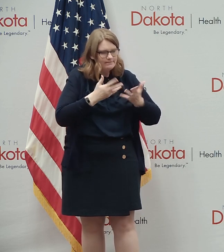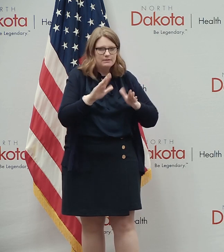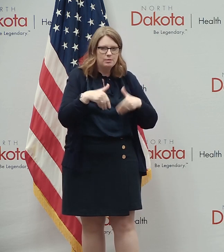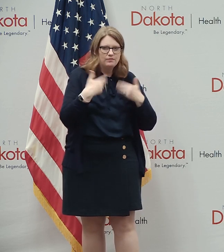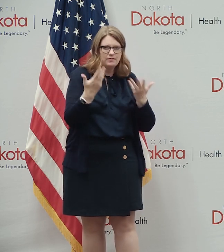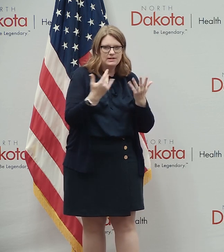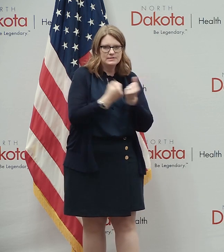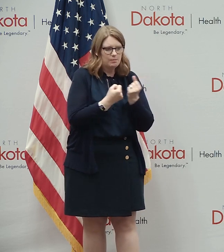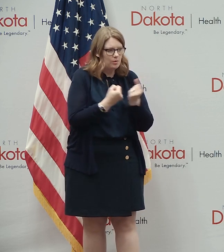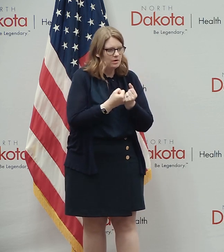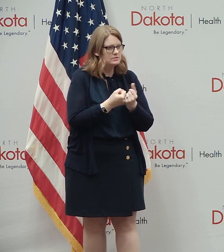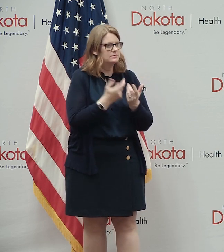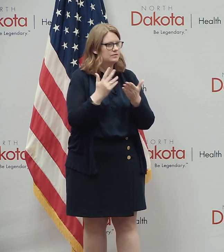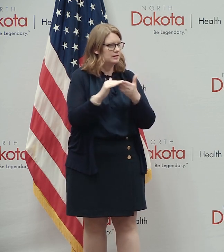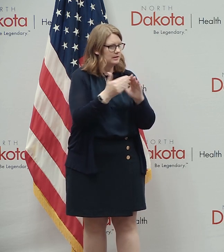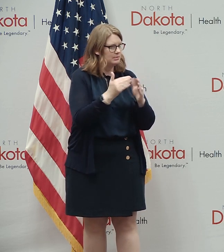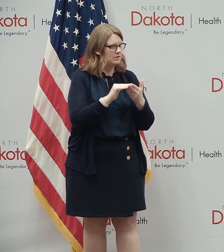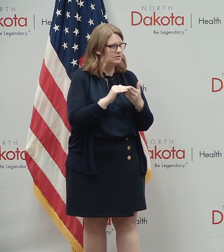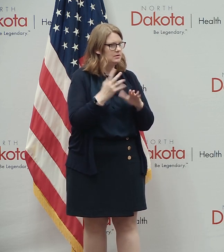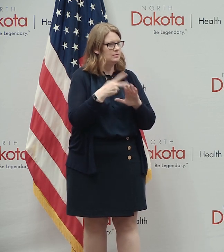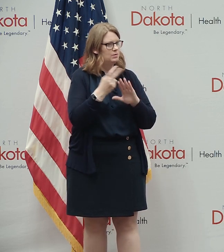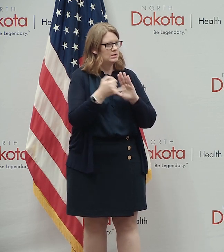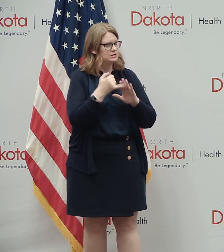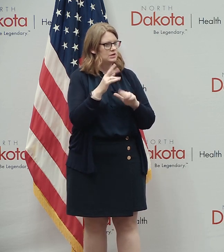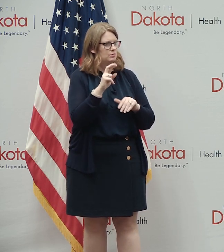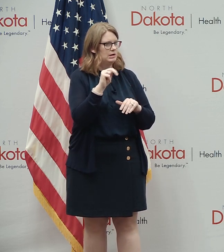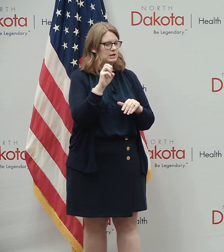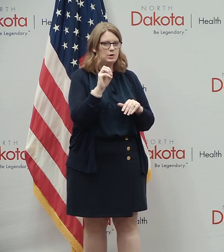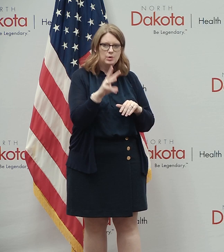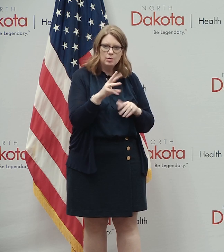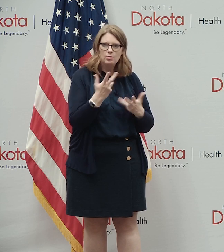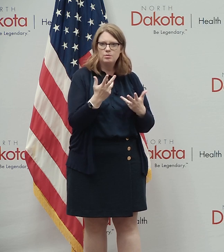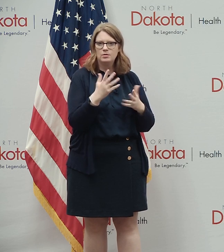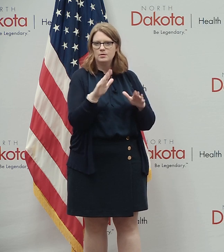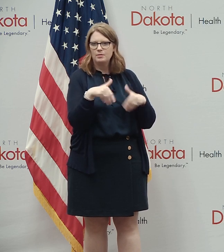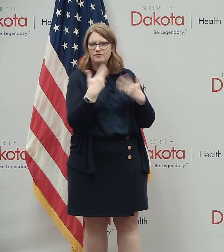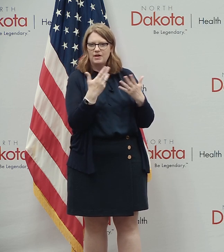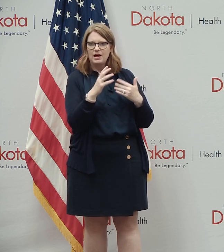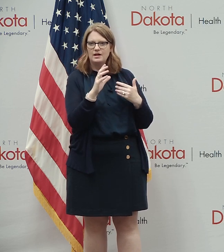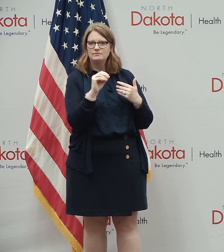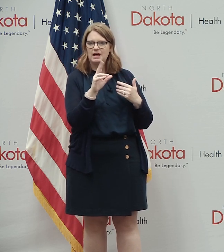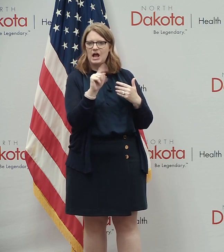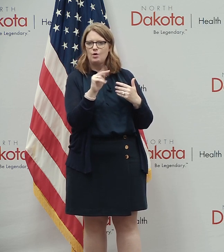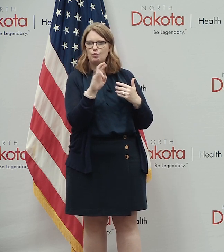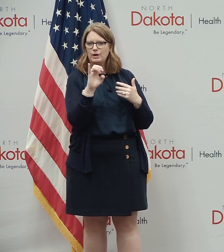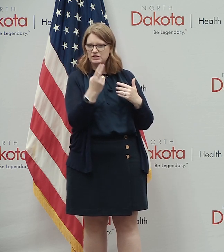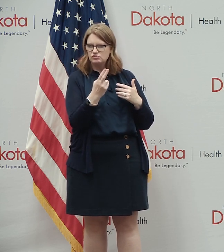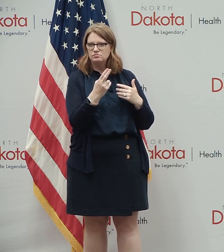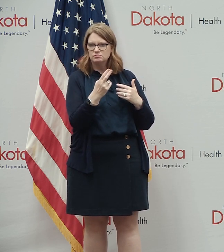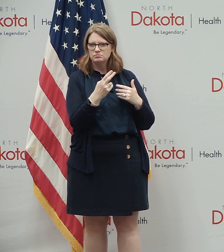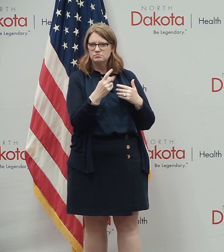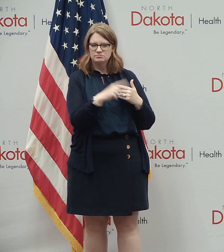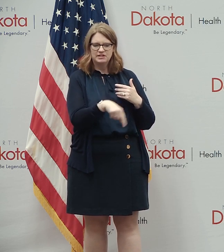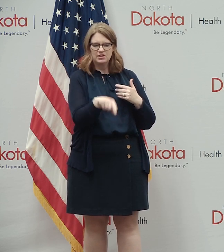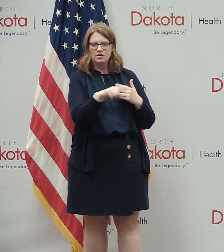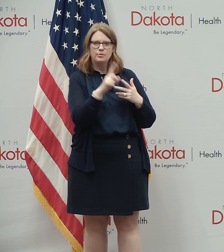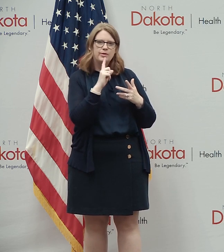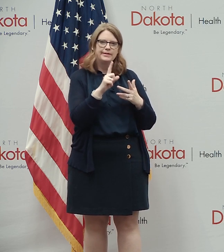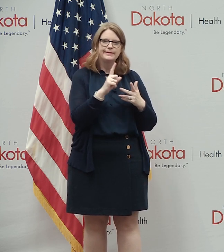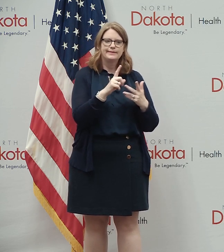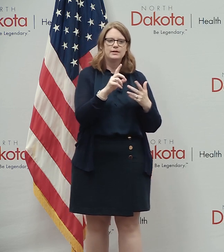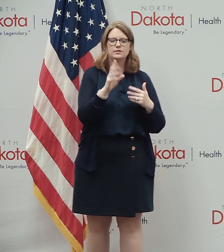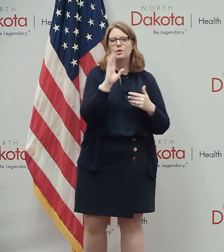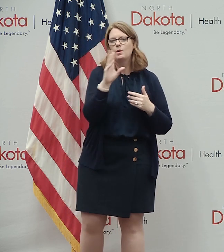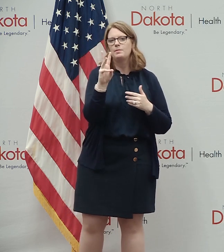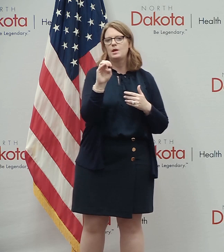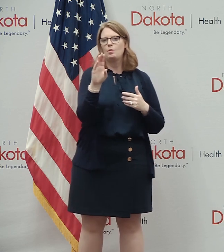these community support services, Project Renew initiative will provide outreach to those impacted by COVID-19. There will be a website that's